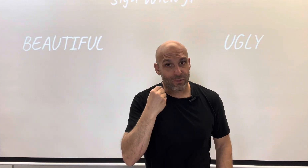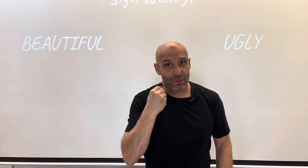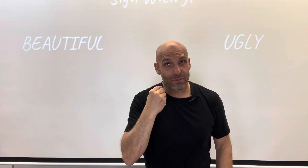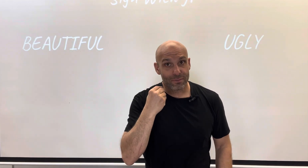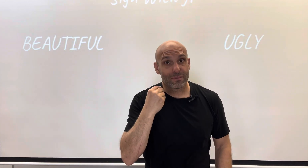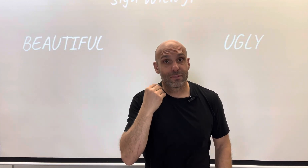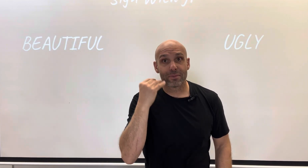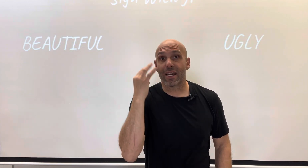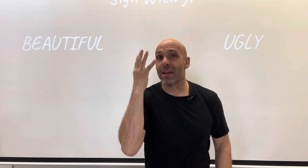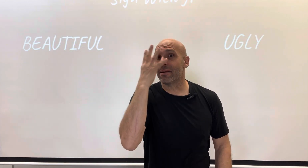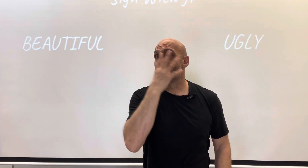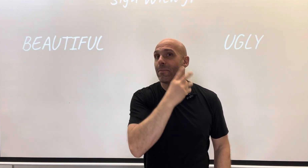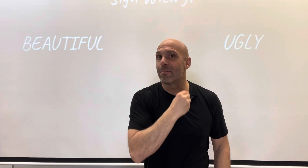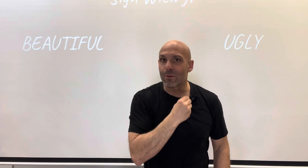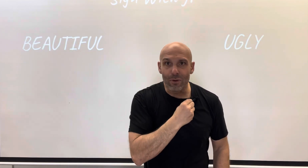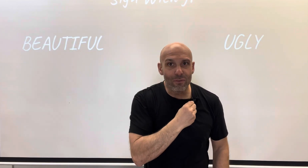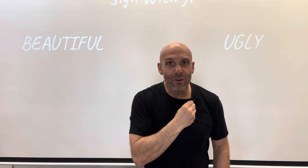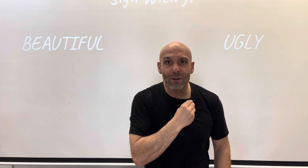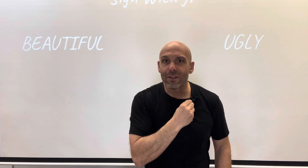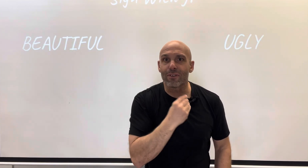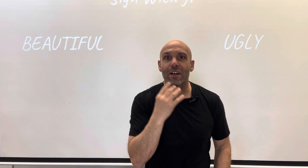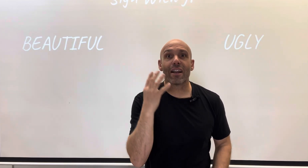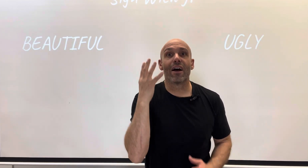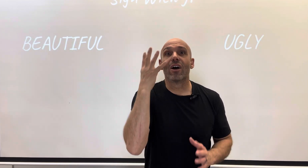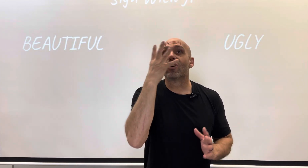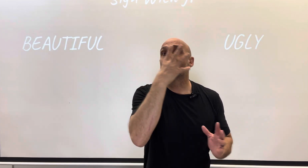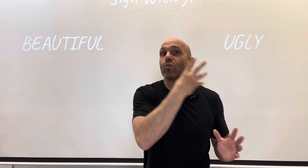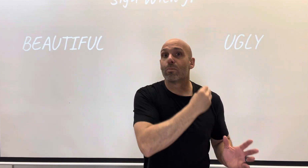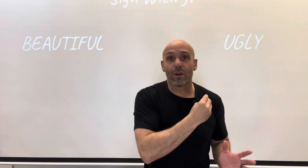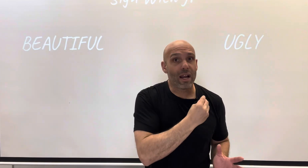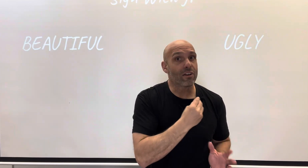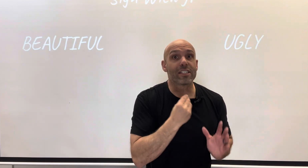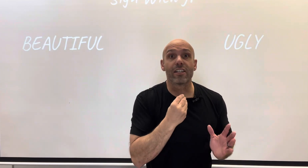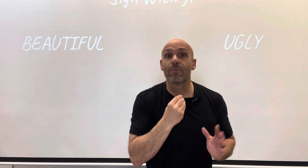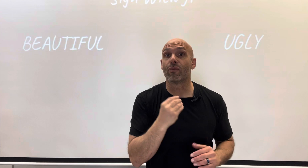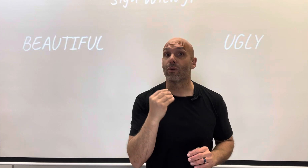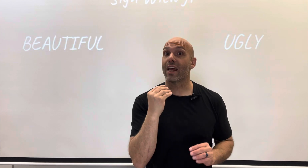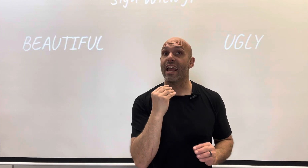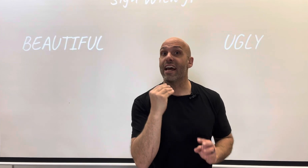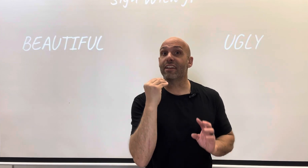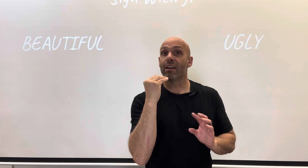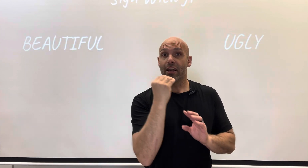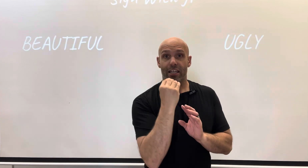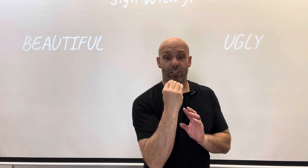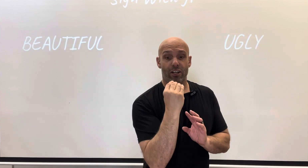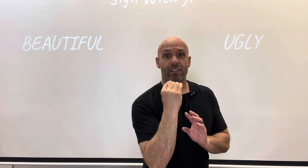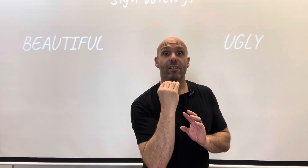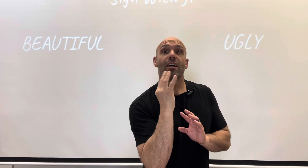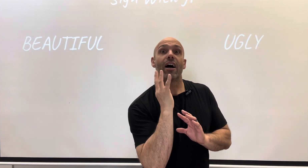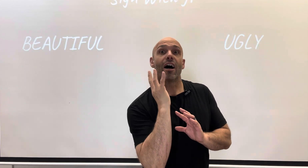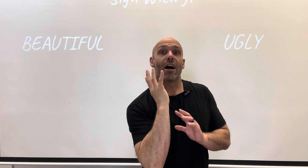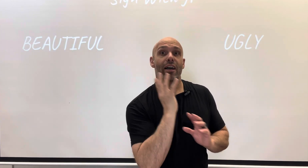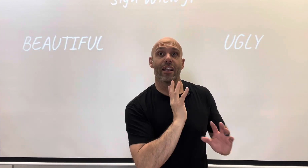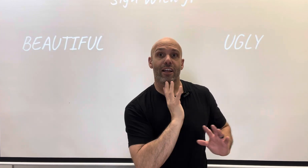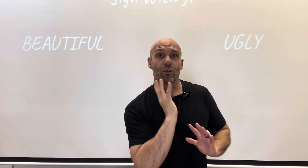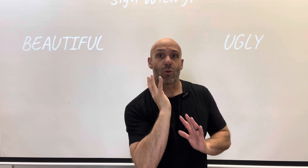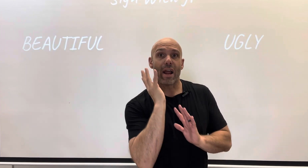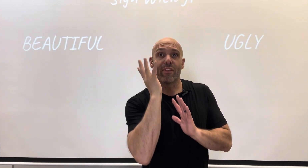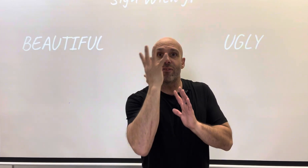Beautiful. Okay? Beautiful. If you kind of swoop it around, still beautiful. The hand, it goes around the face